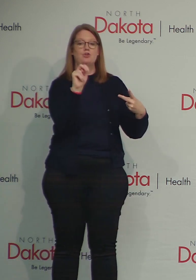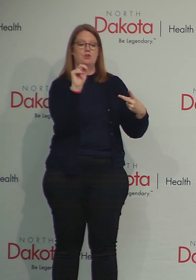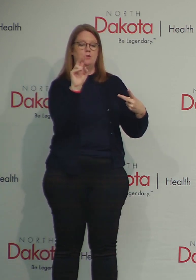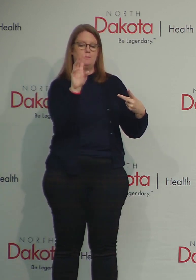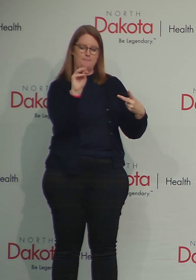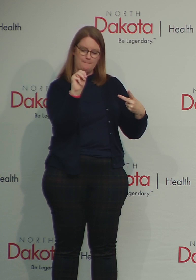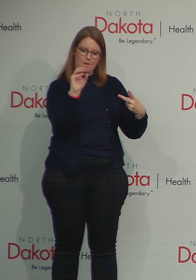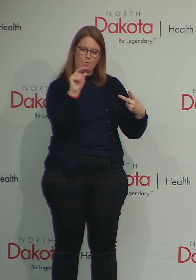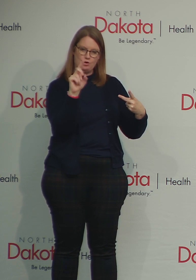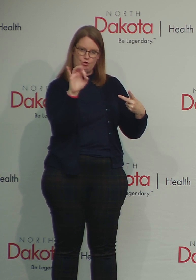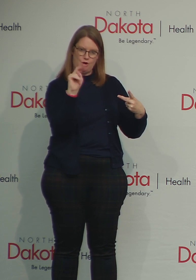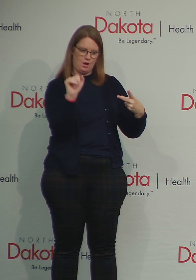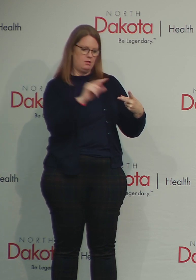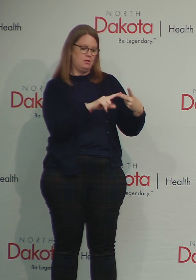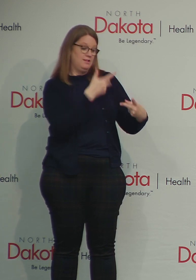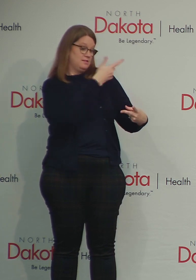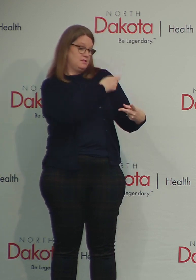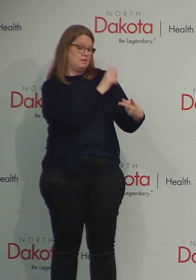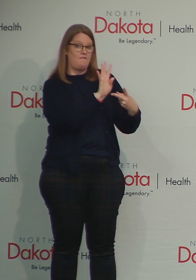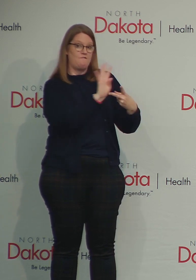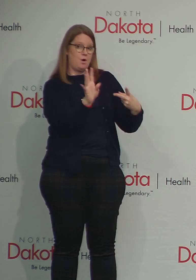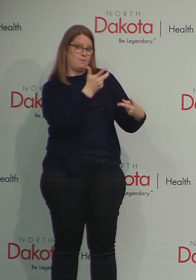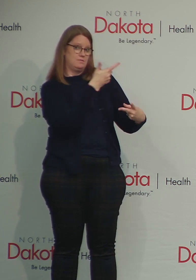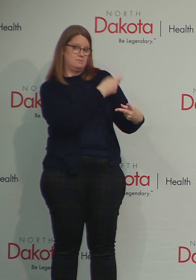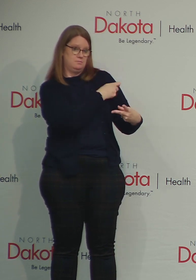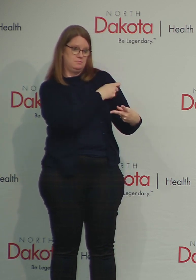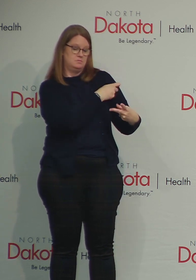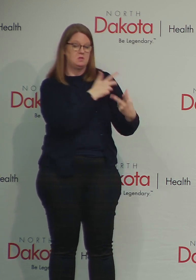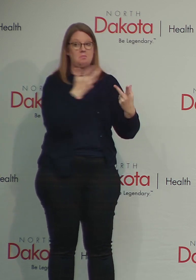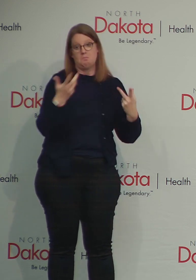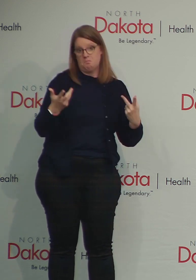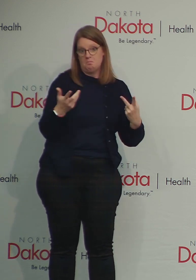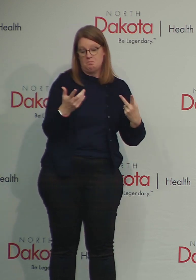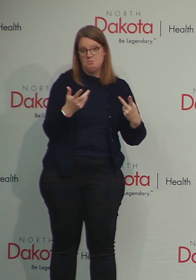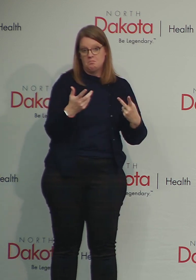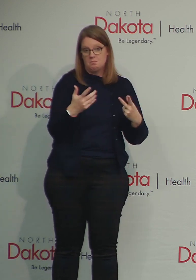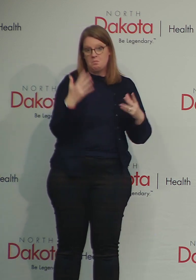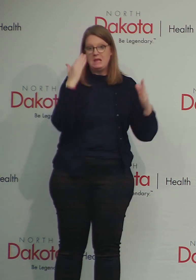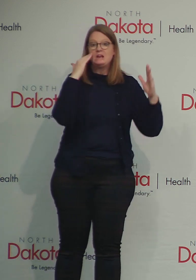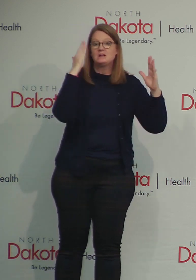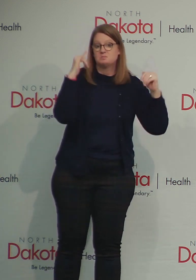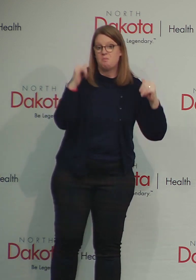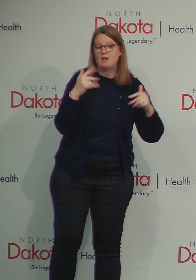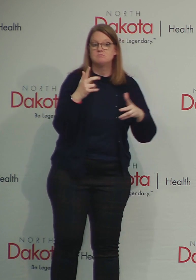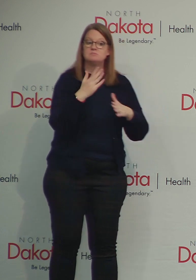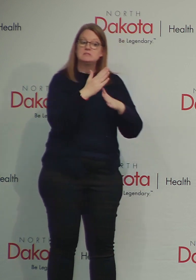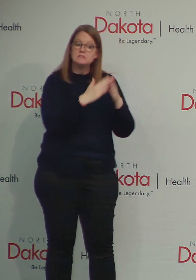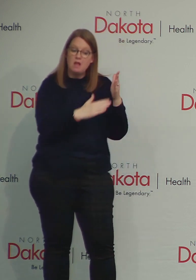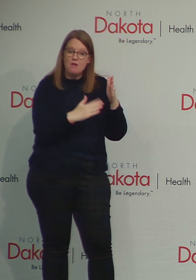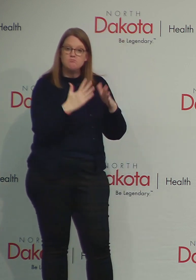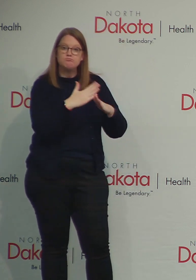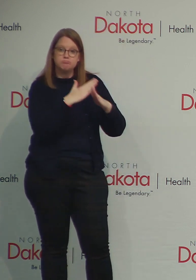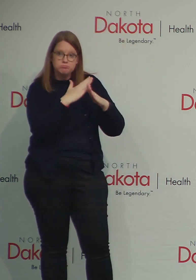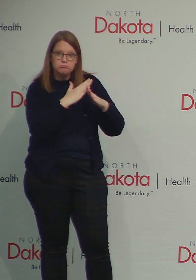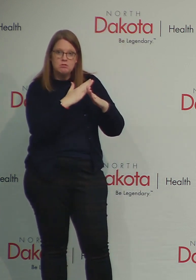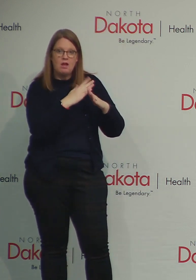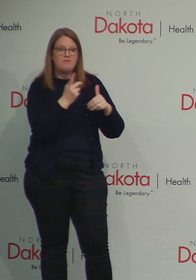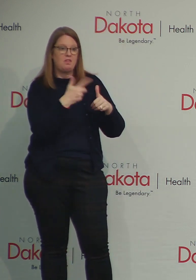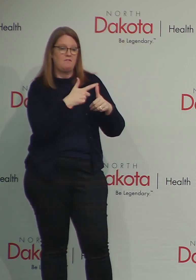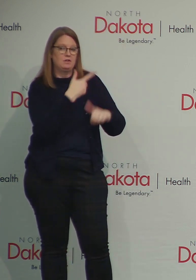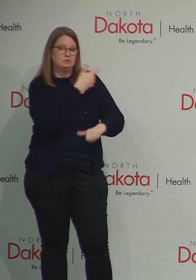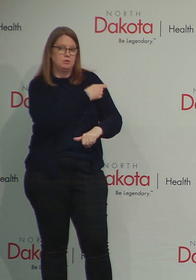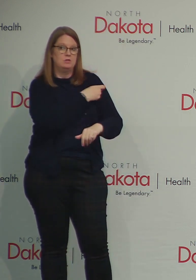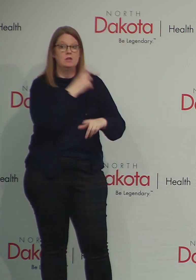so we can expect to see some immunity even potentially after the first dose, but really after